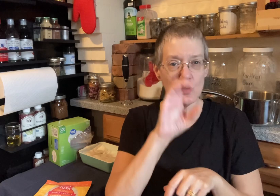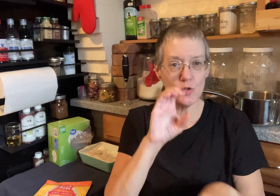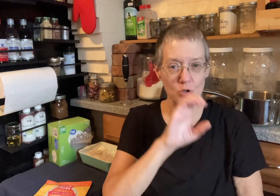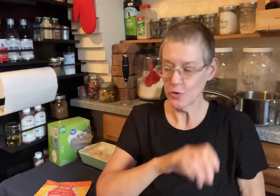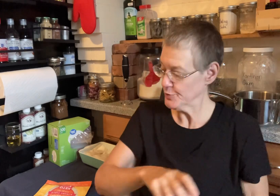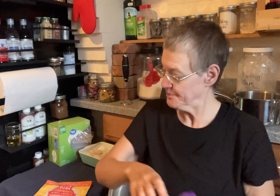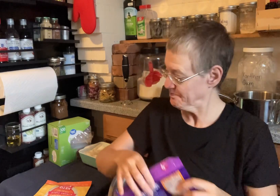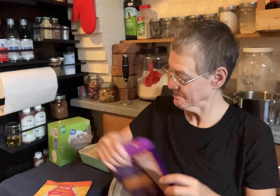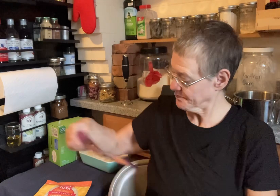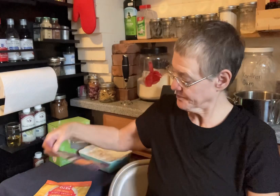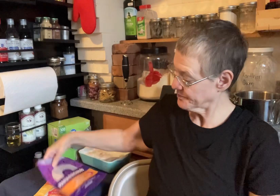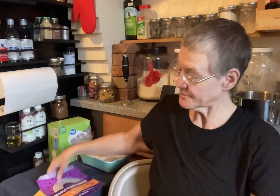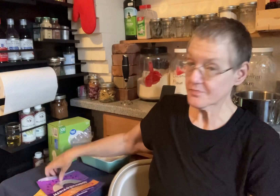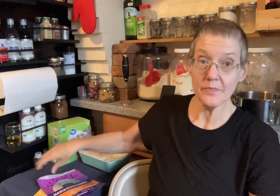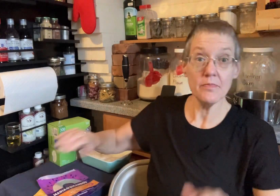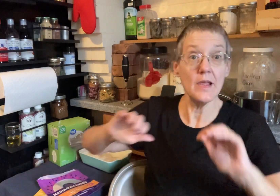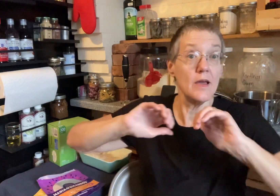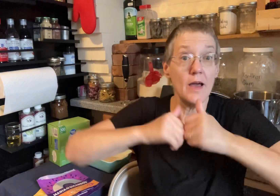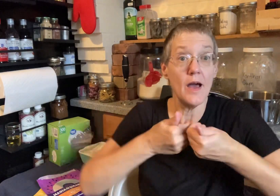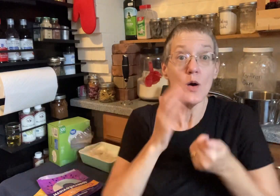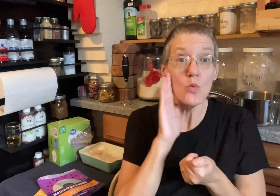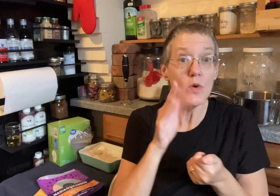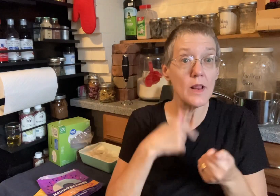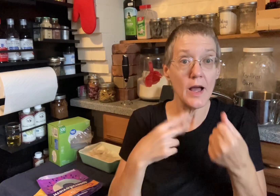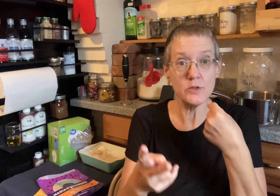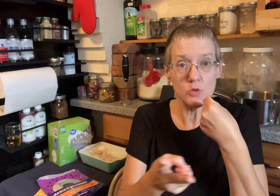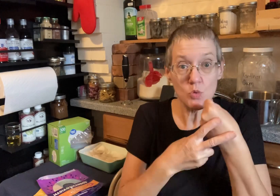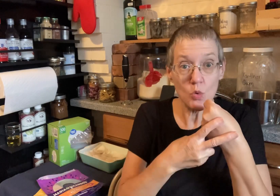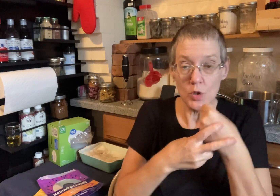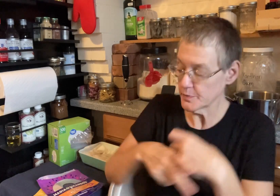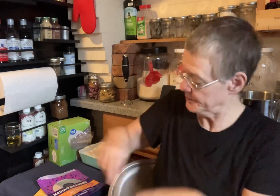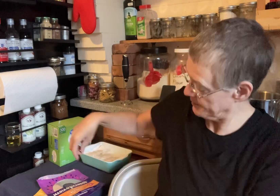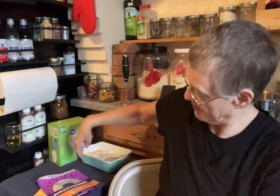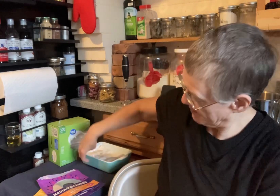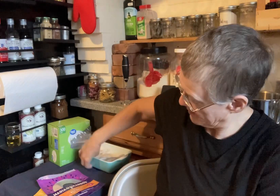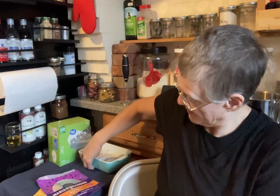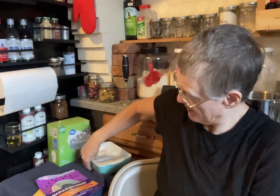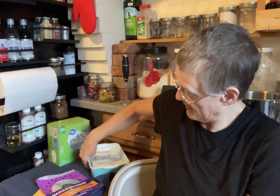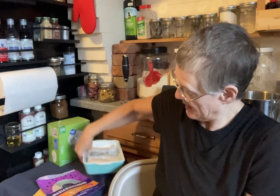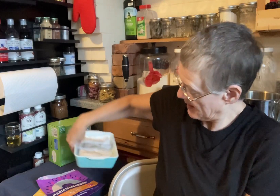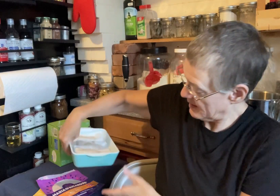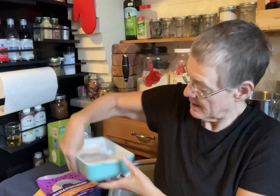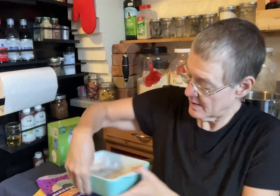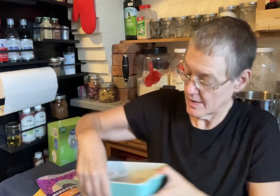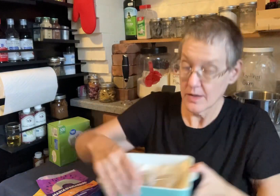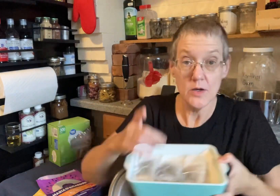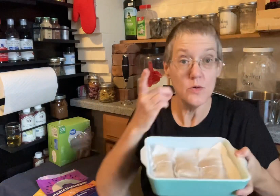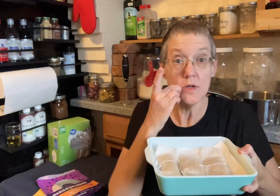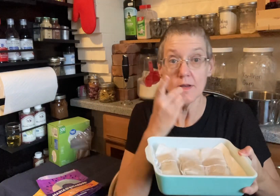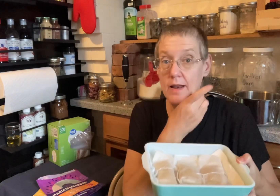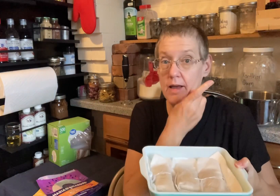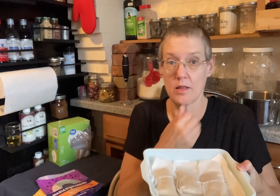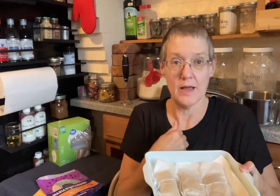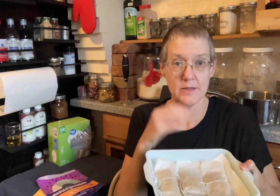They should have a zip code search to see if there's a store near you that carries them. Now, how am I going to store these